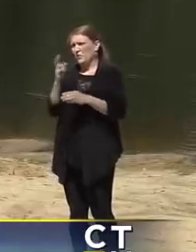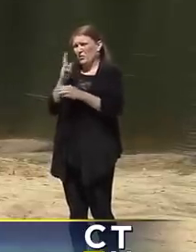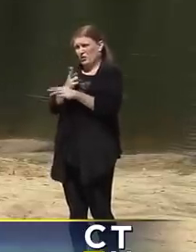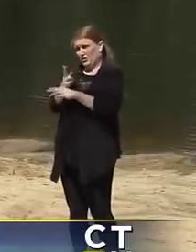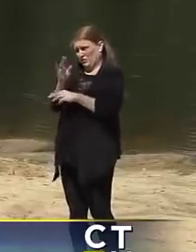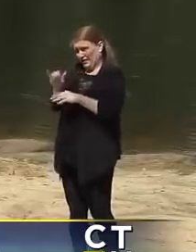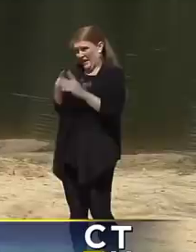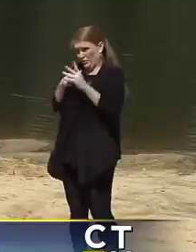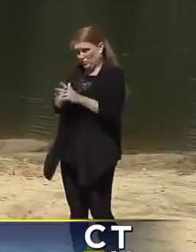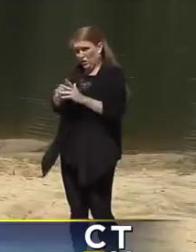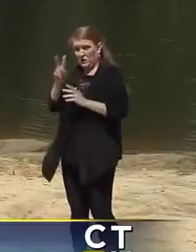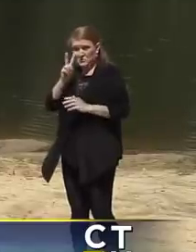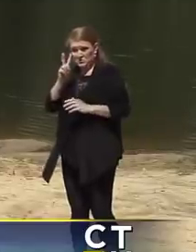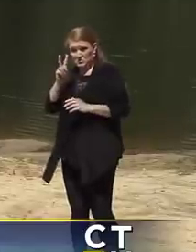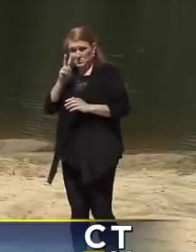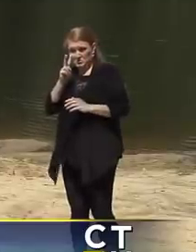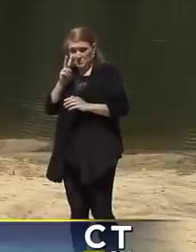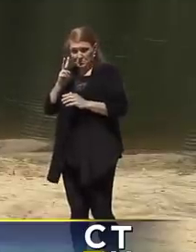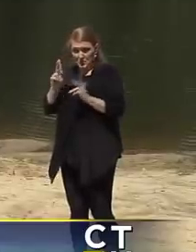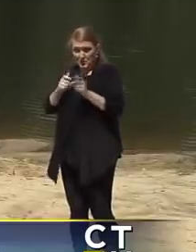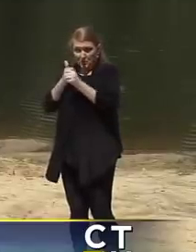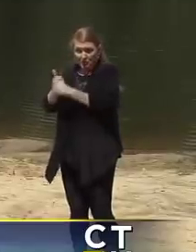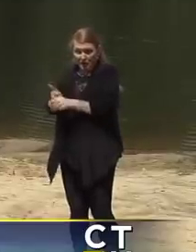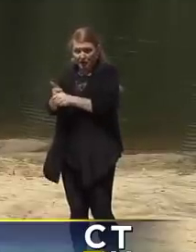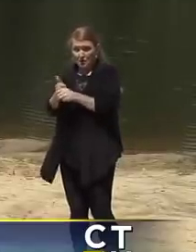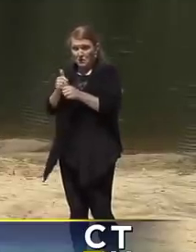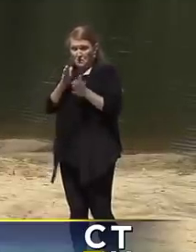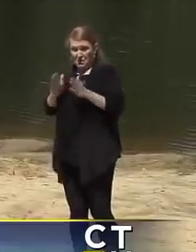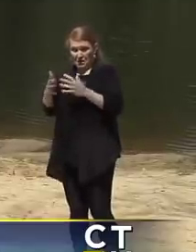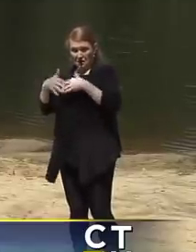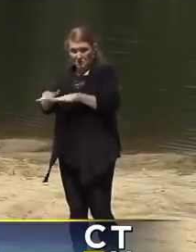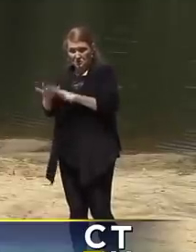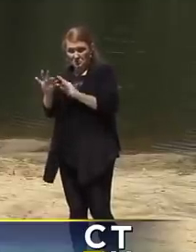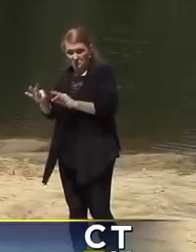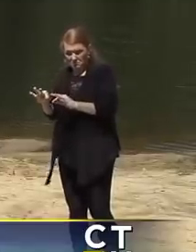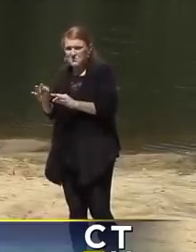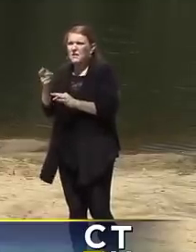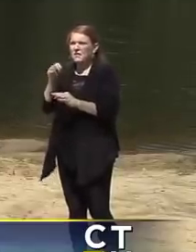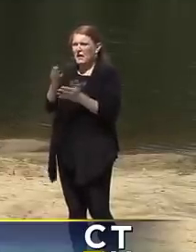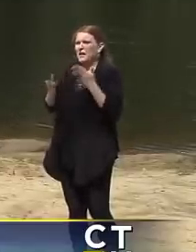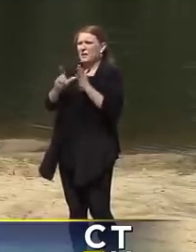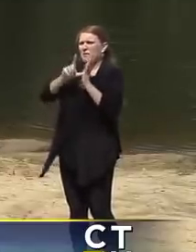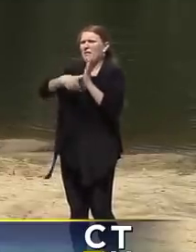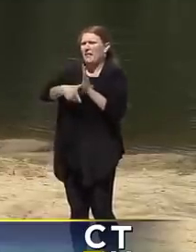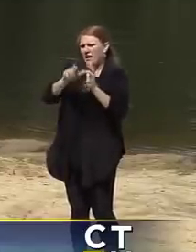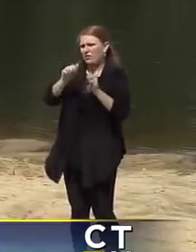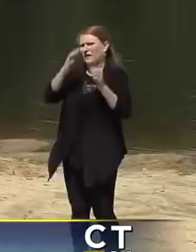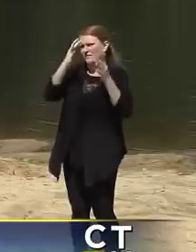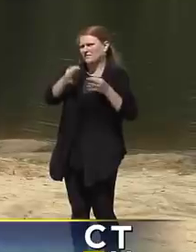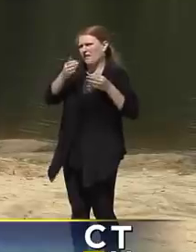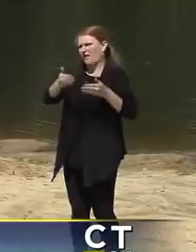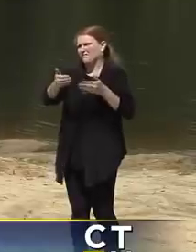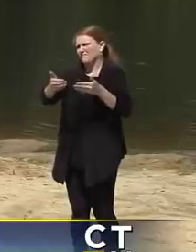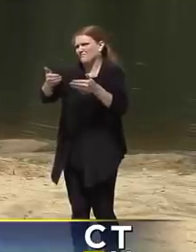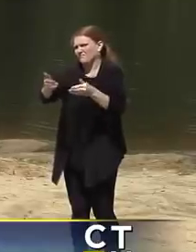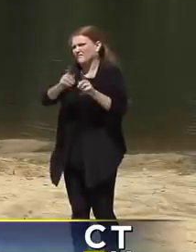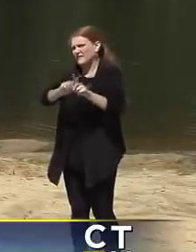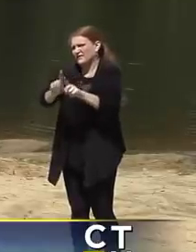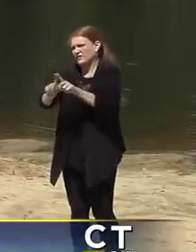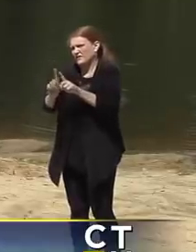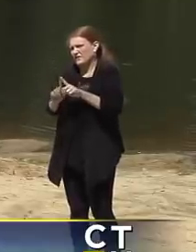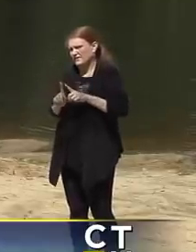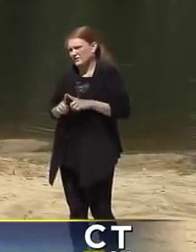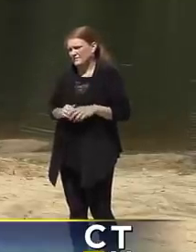and also how well the public is working with us to follow these rules and make this possible. And as we go forward, we can